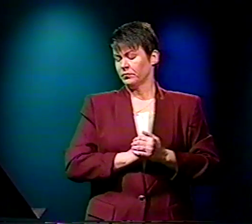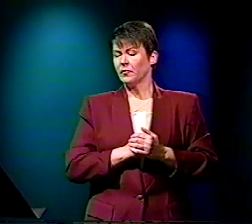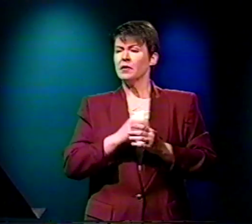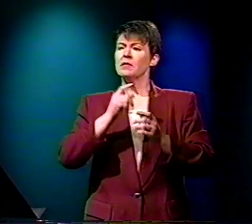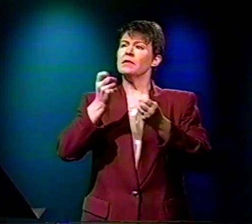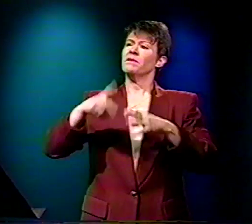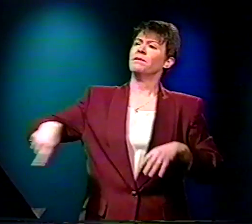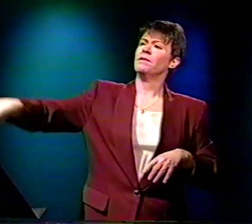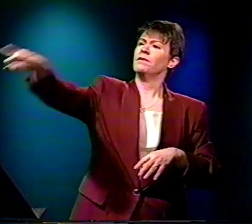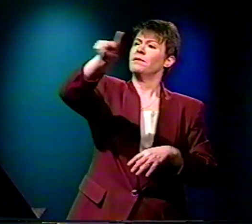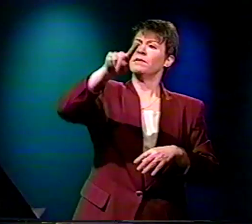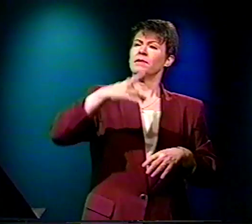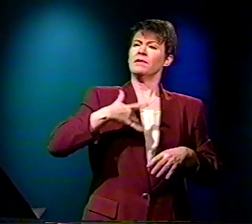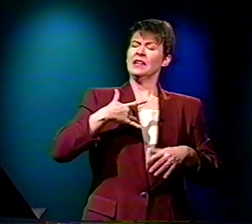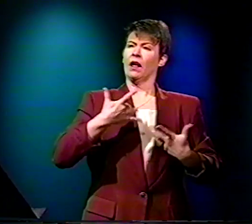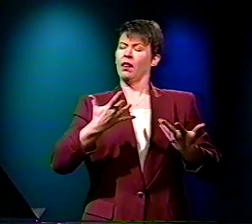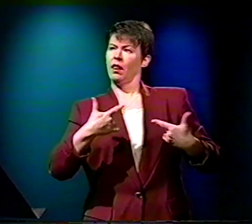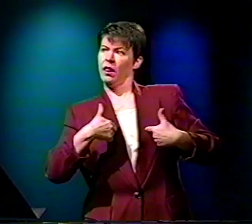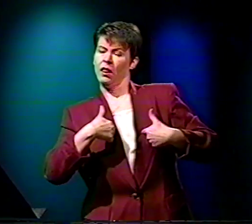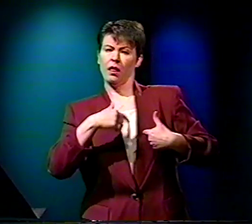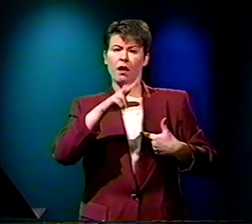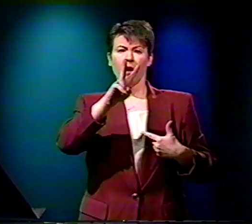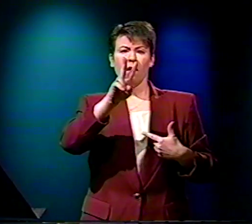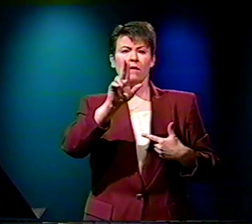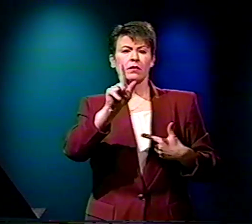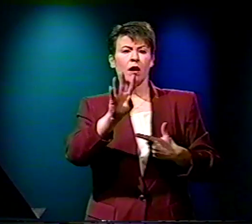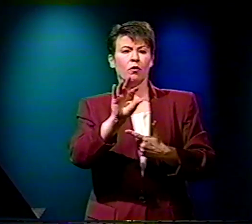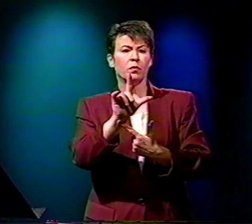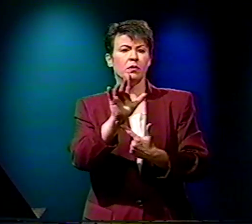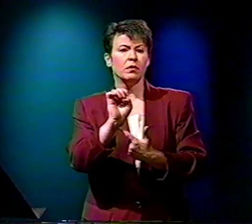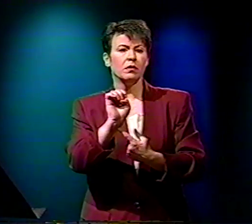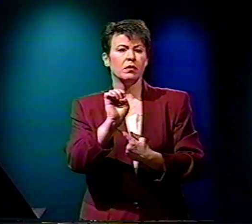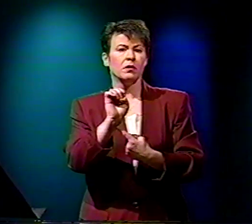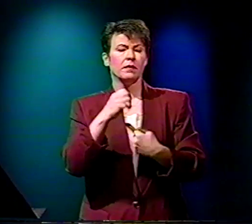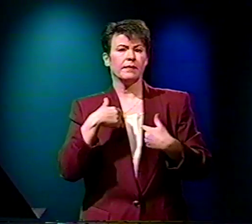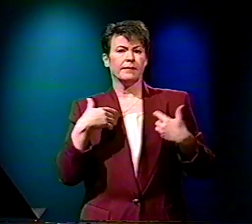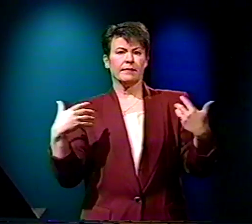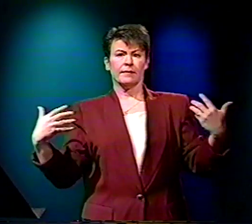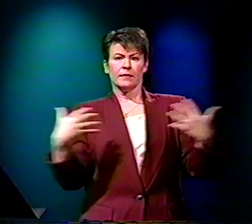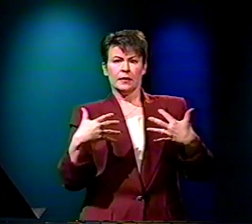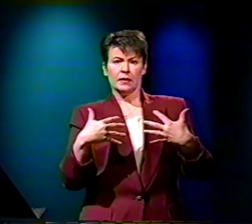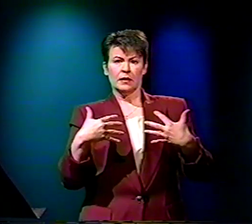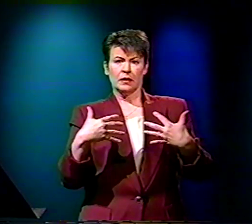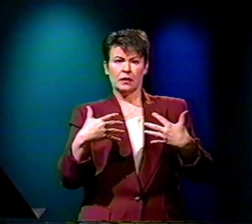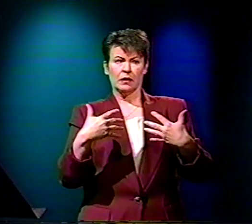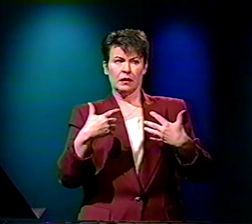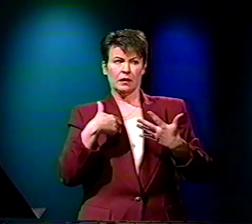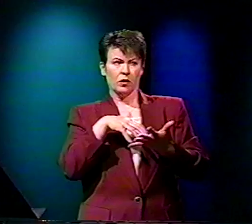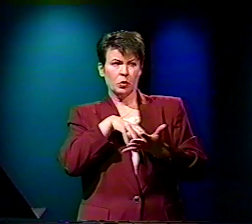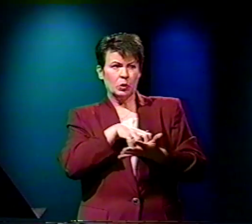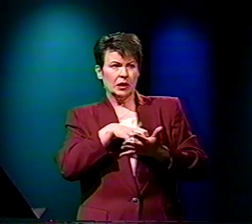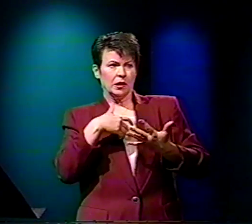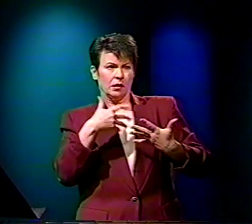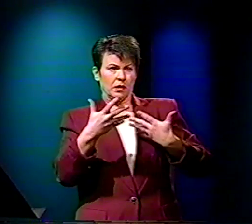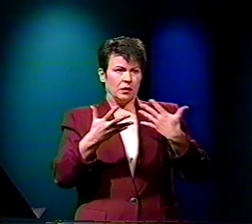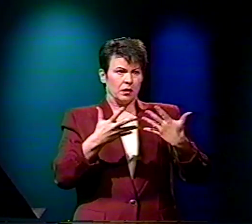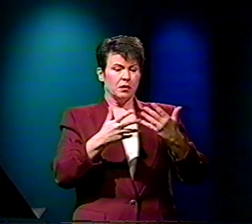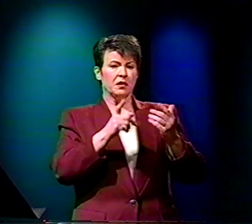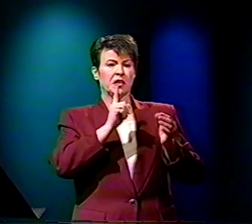people feel about interpreters. Oftentimes they feel vulnerable. Oftentimes they feel a sense of fear